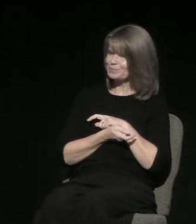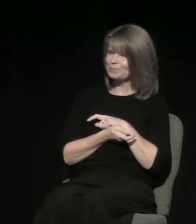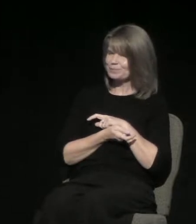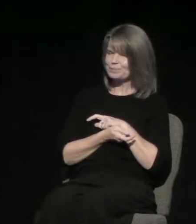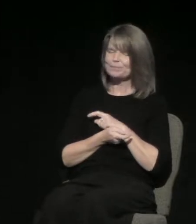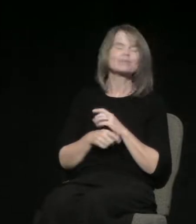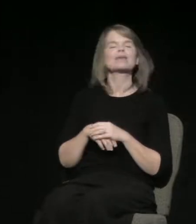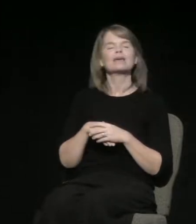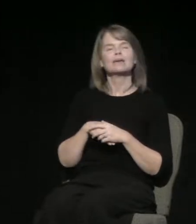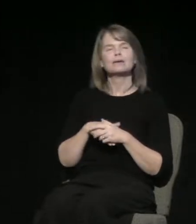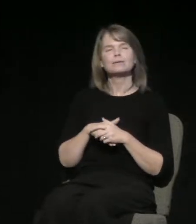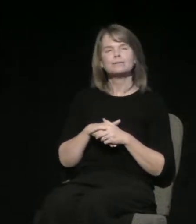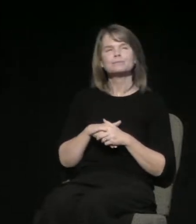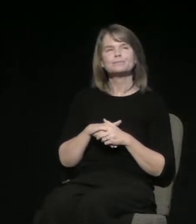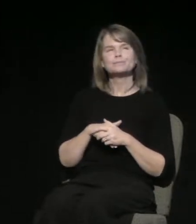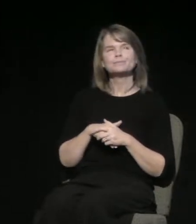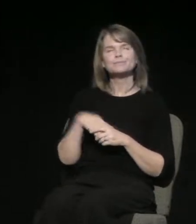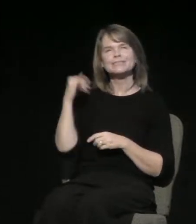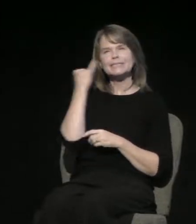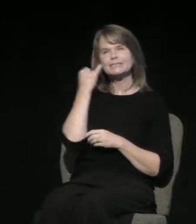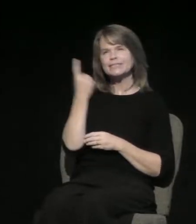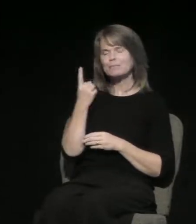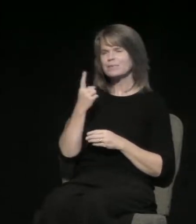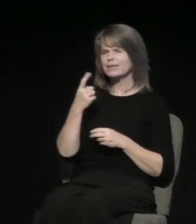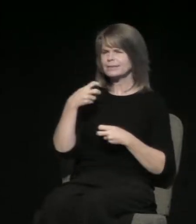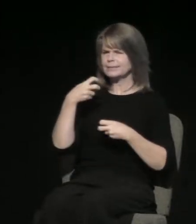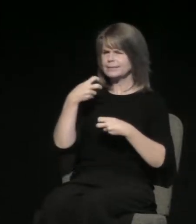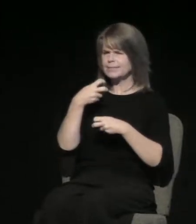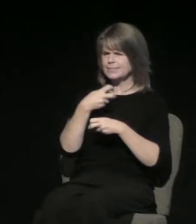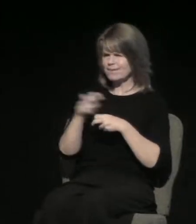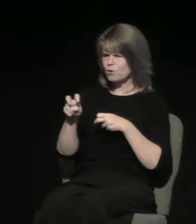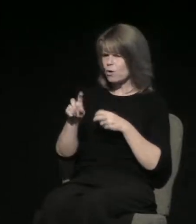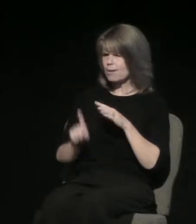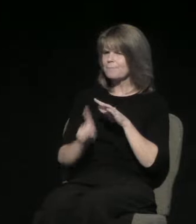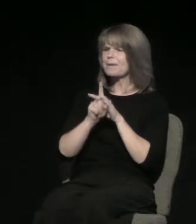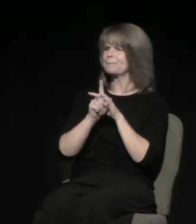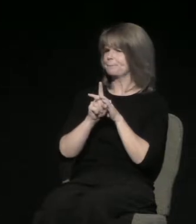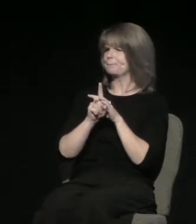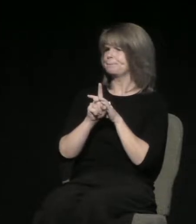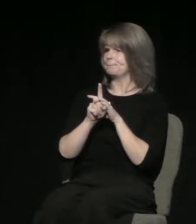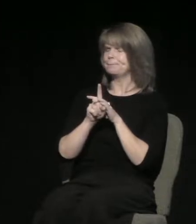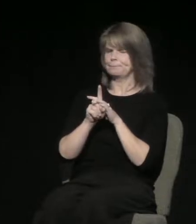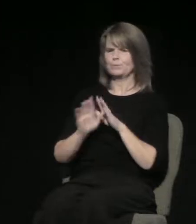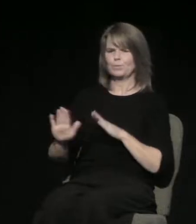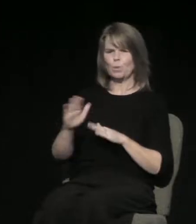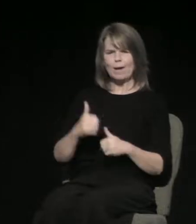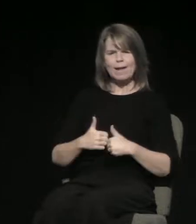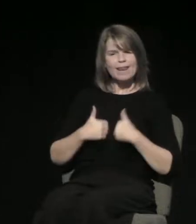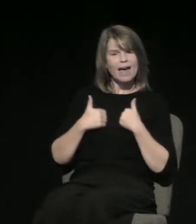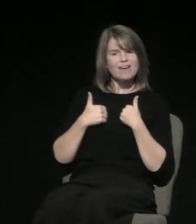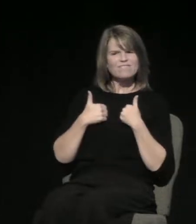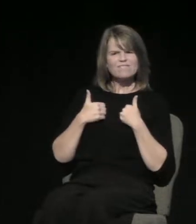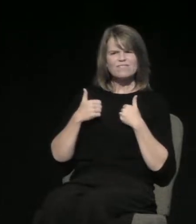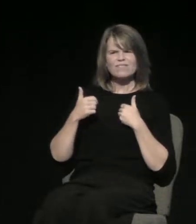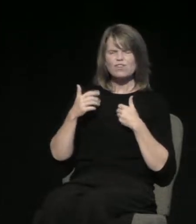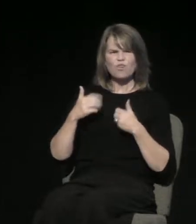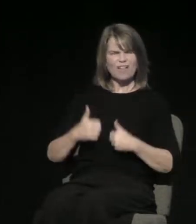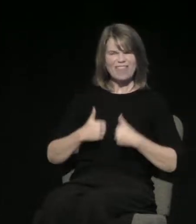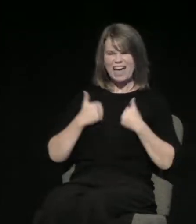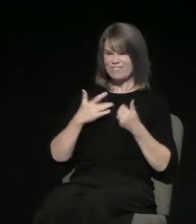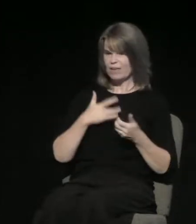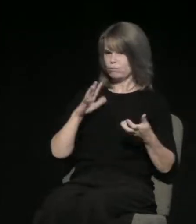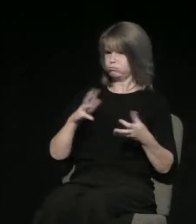When You Have Something Difficult That Comes Along In Life That You're It Just Rocks Your World